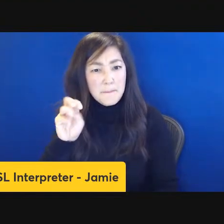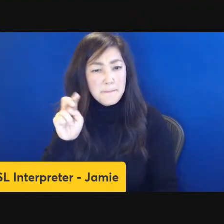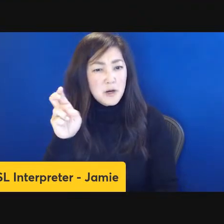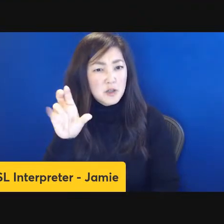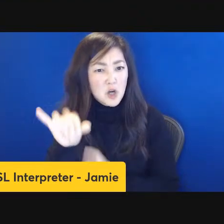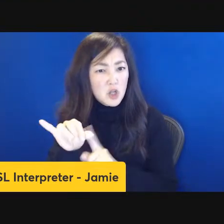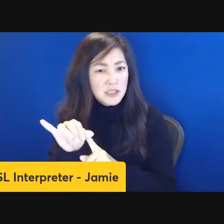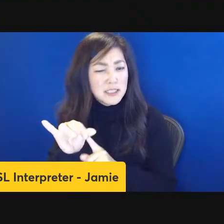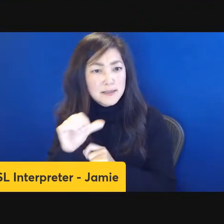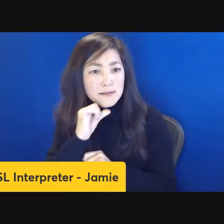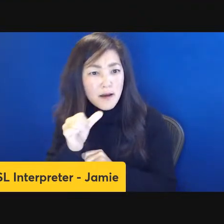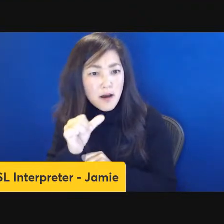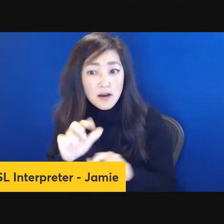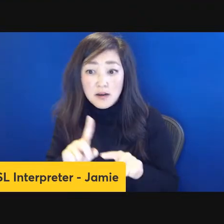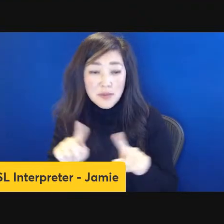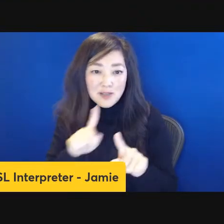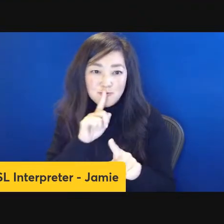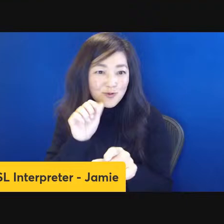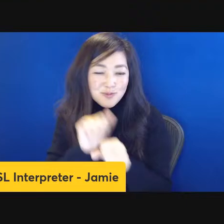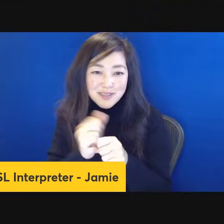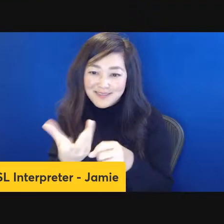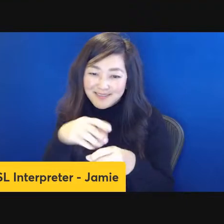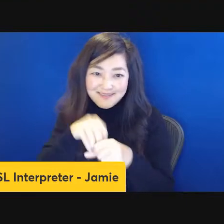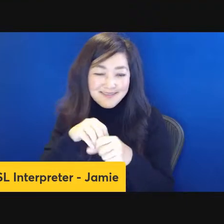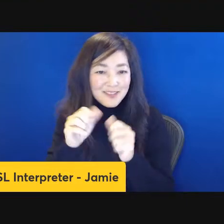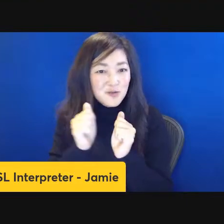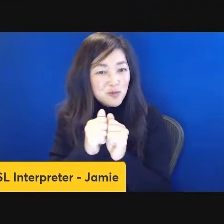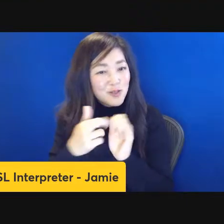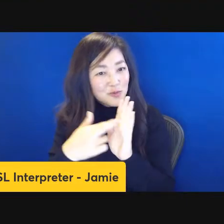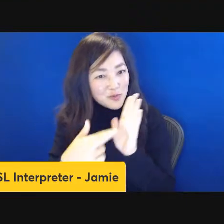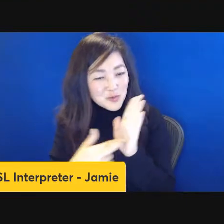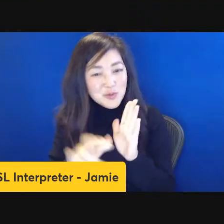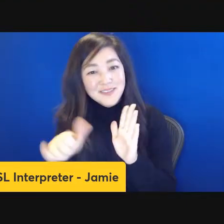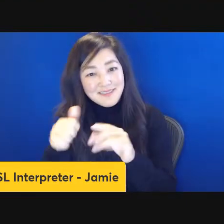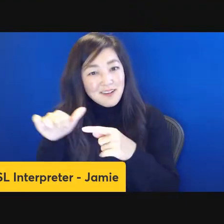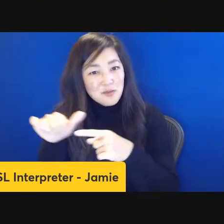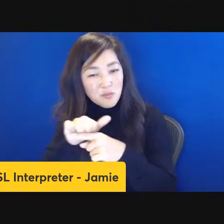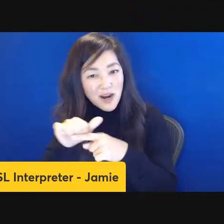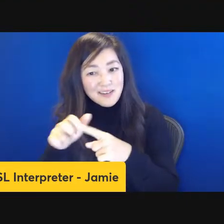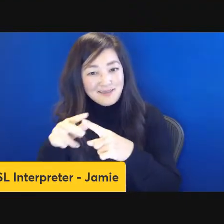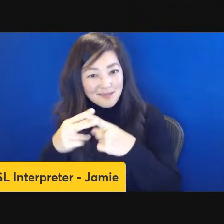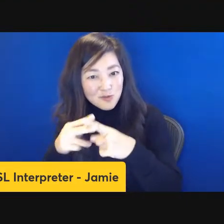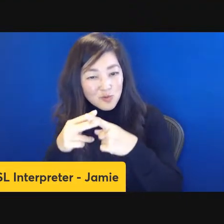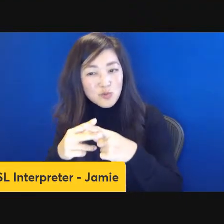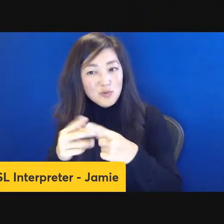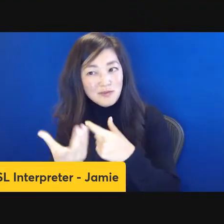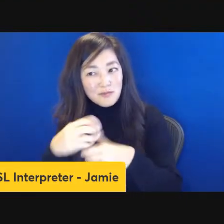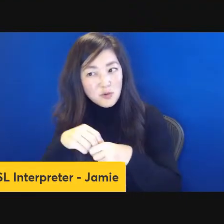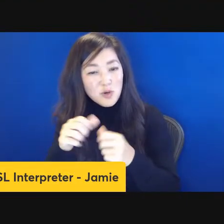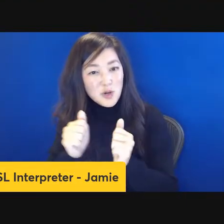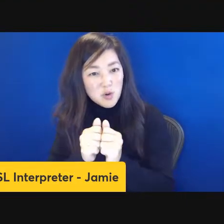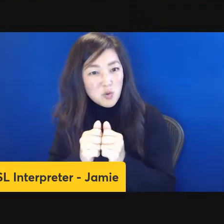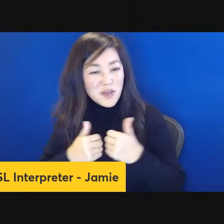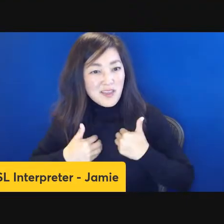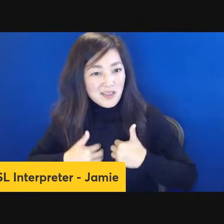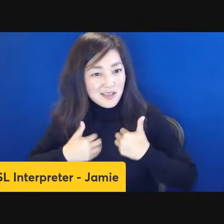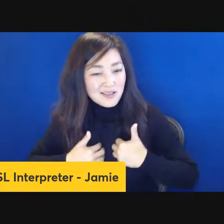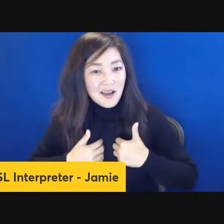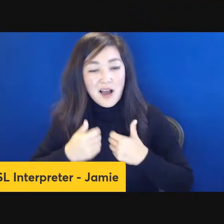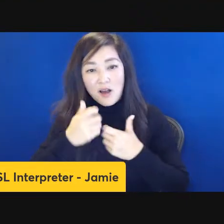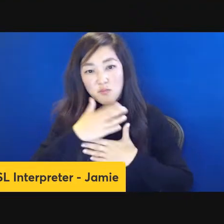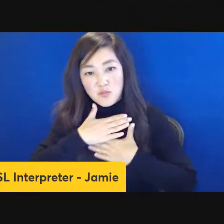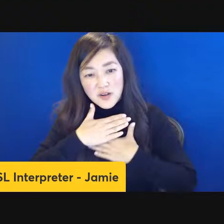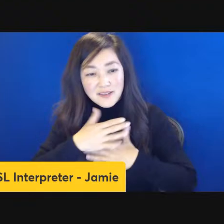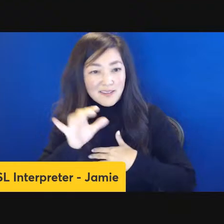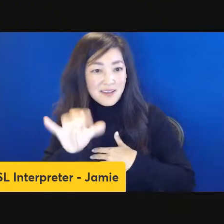institution. Yet it's built into the guidelines and other practices within pulmonology. And the Coalition to End Race